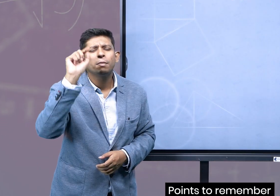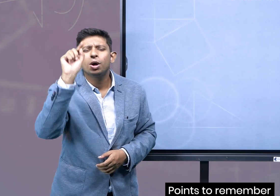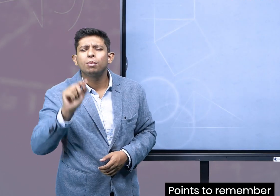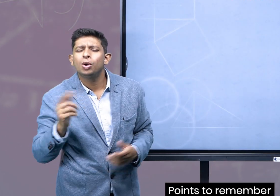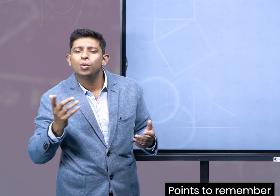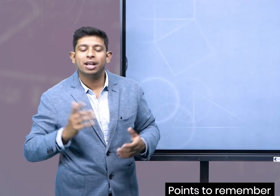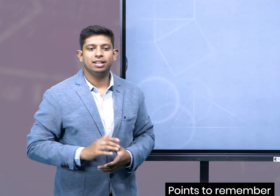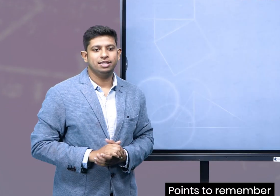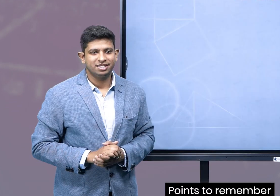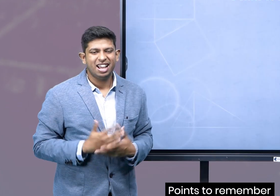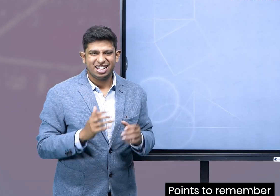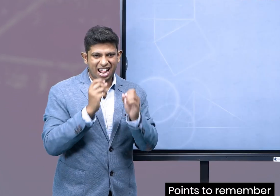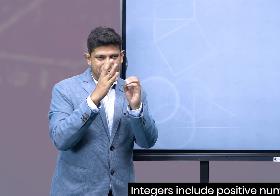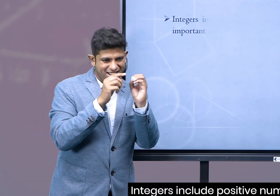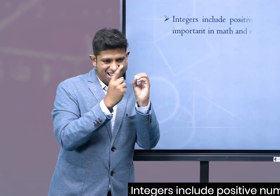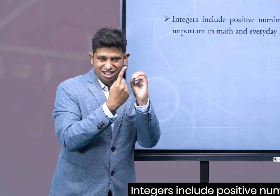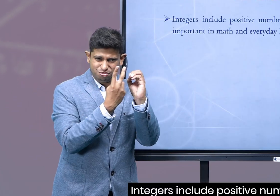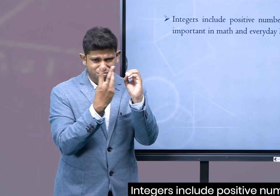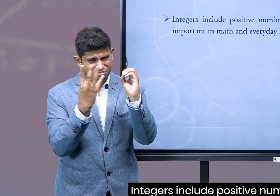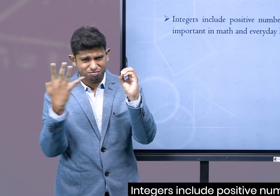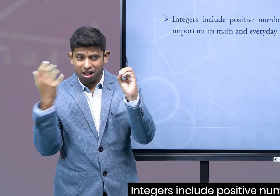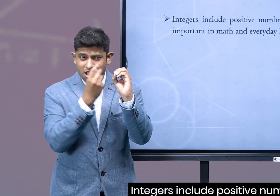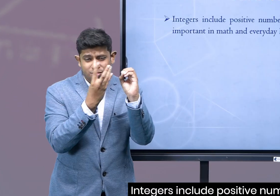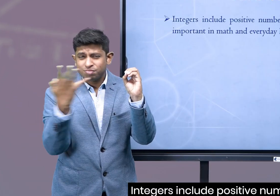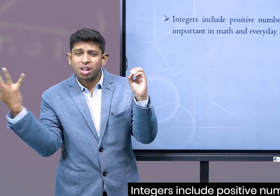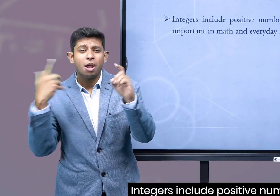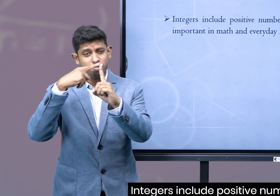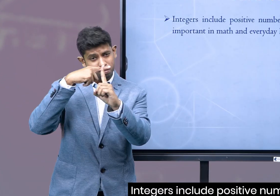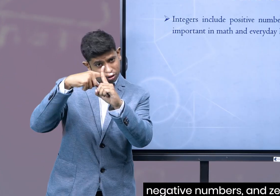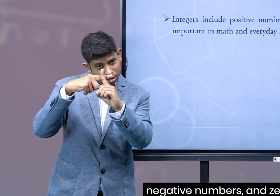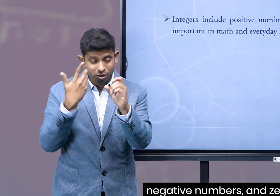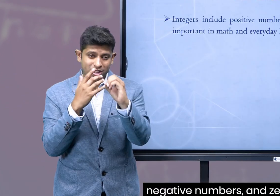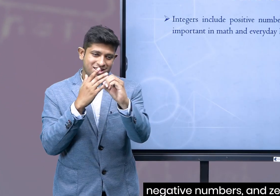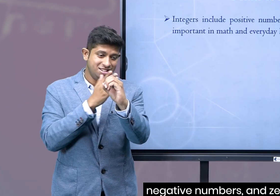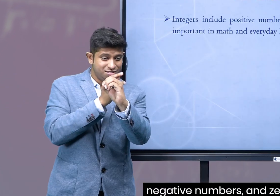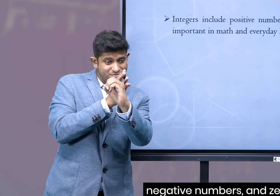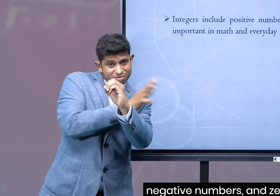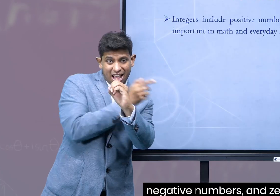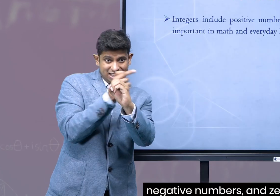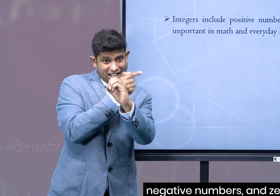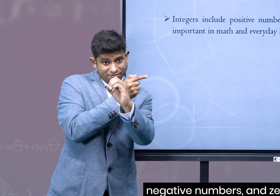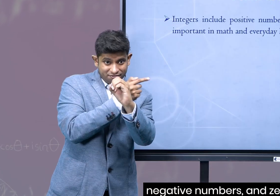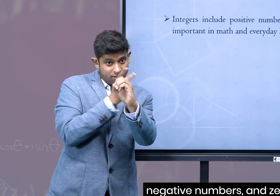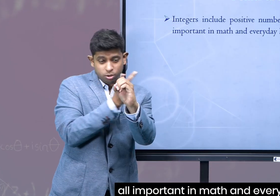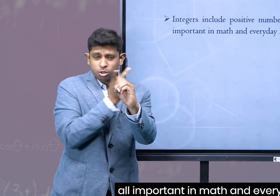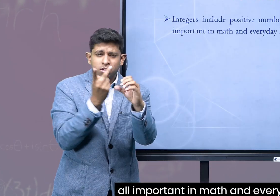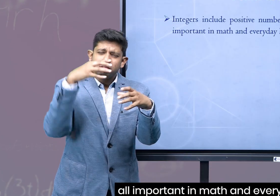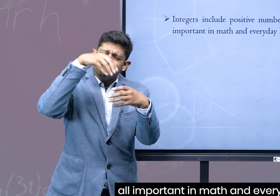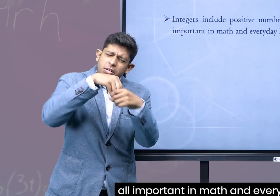Points to remember. Integers include positive numbers, negative numbers and 0, all important in